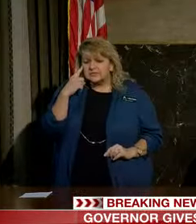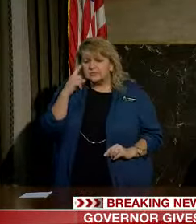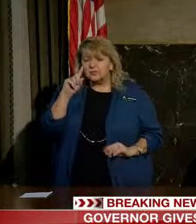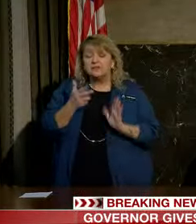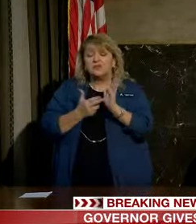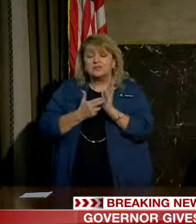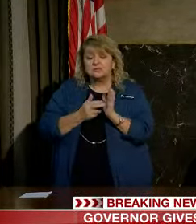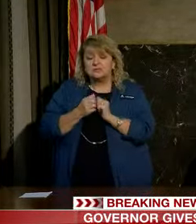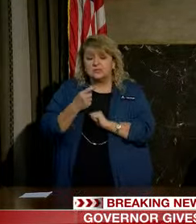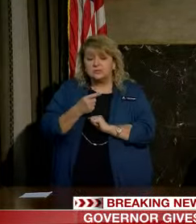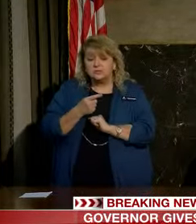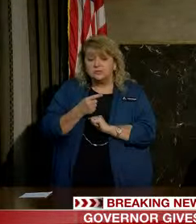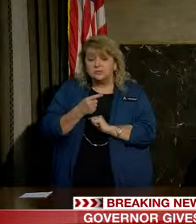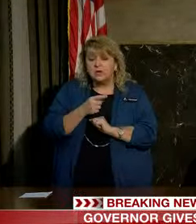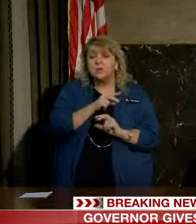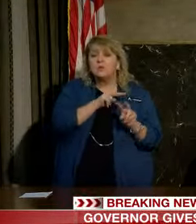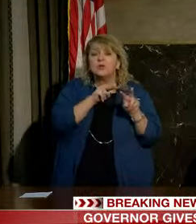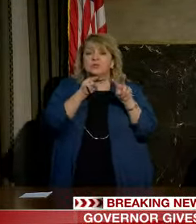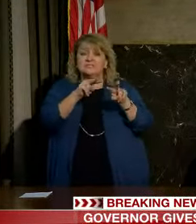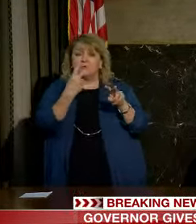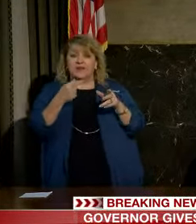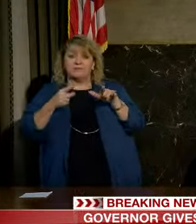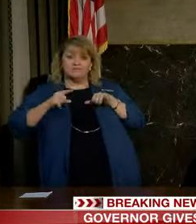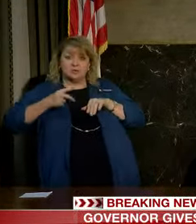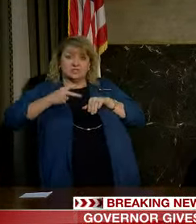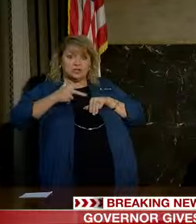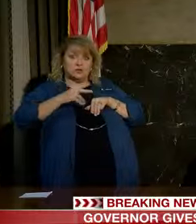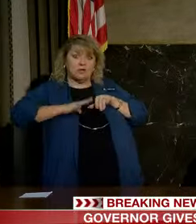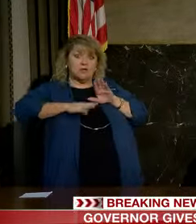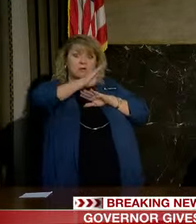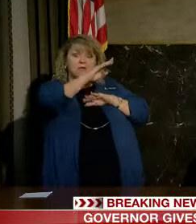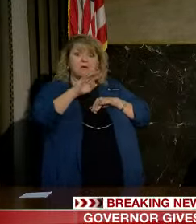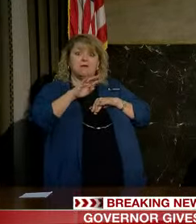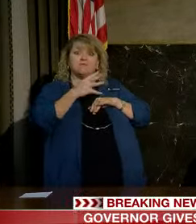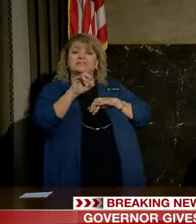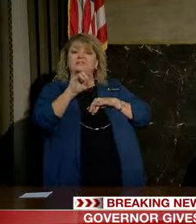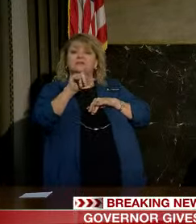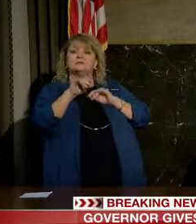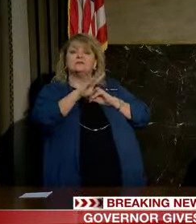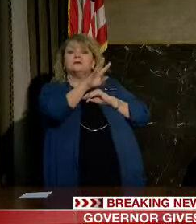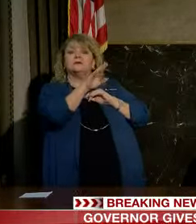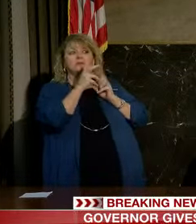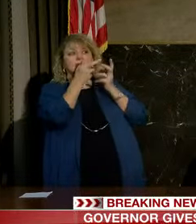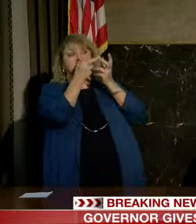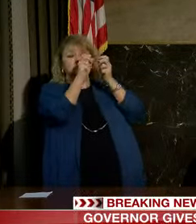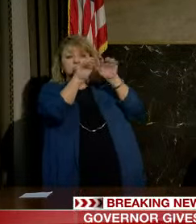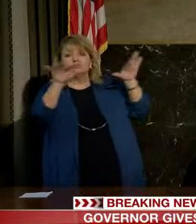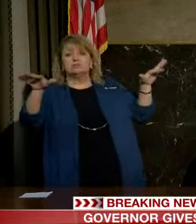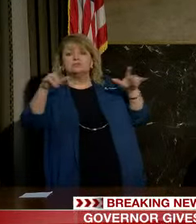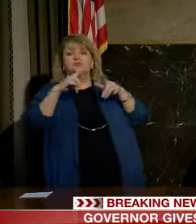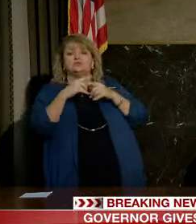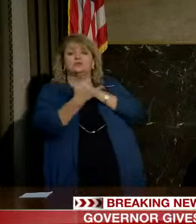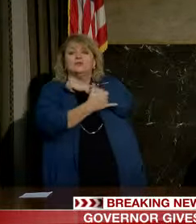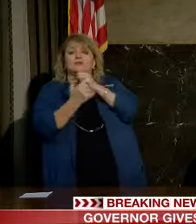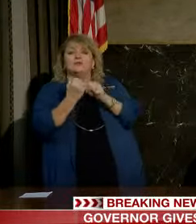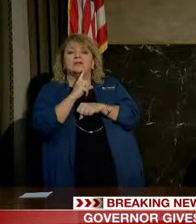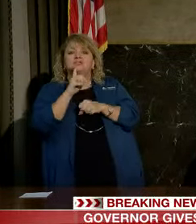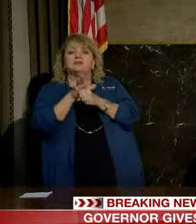you, they're looking at what's happening with Delta, realizing it's going to the rest of the country now, and trying to ensure that they have